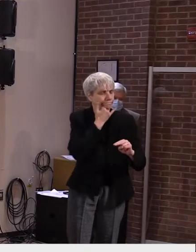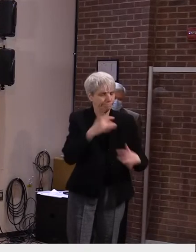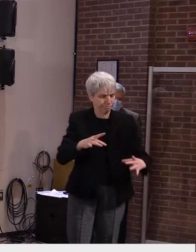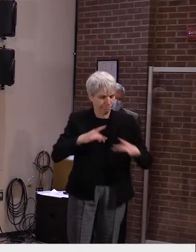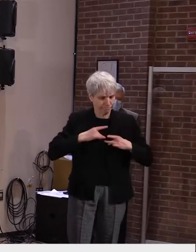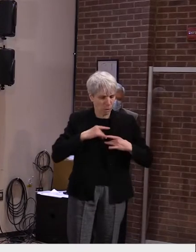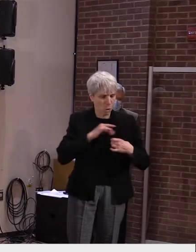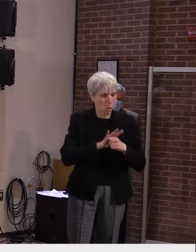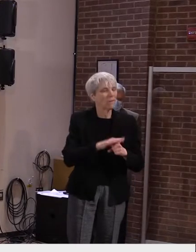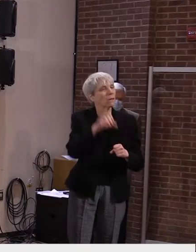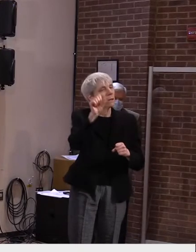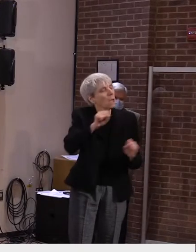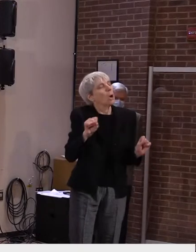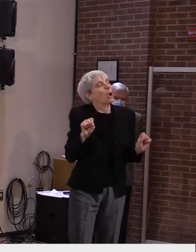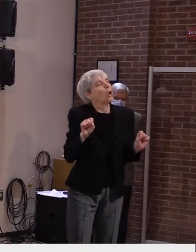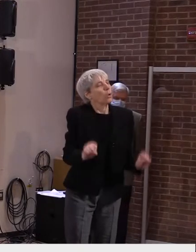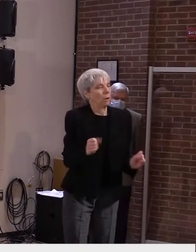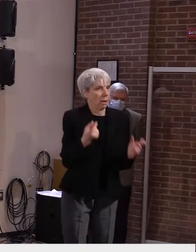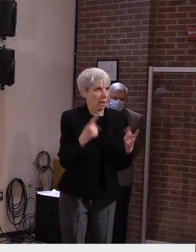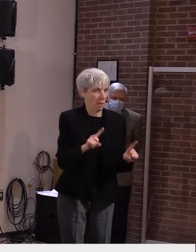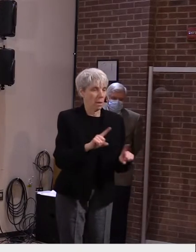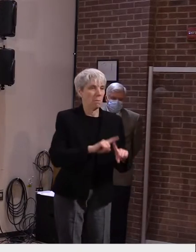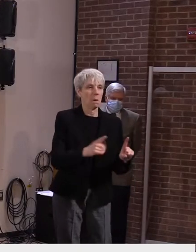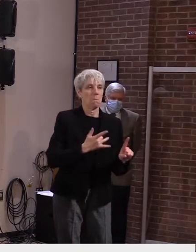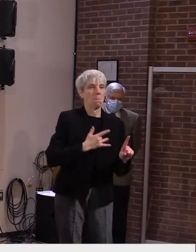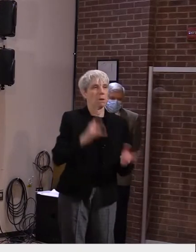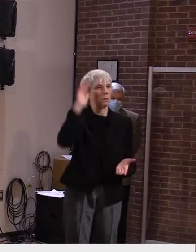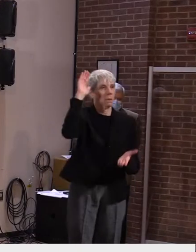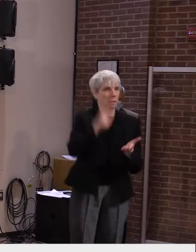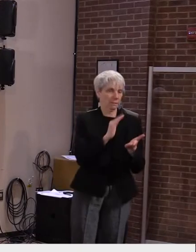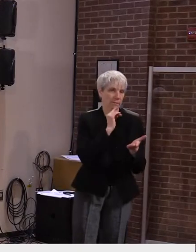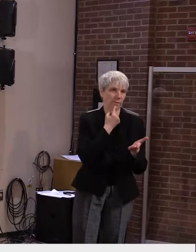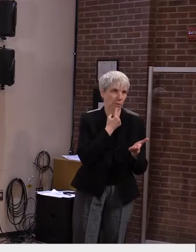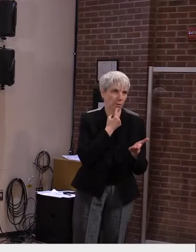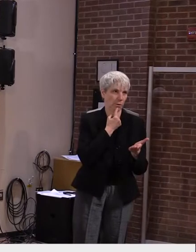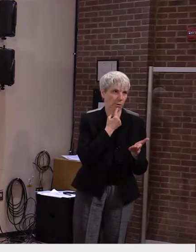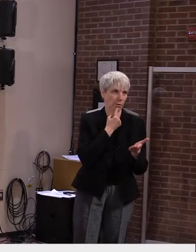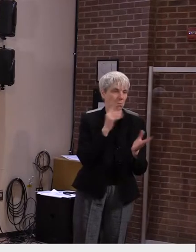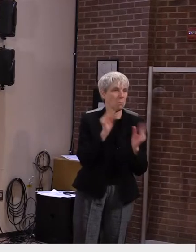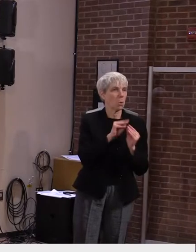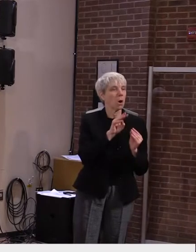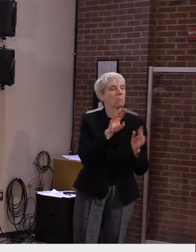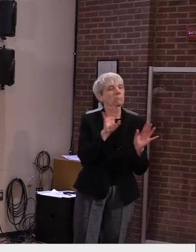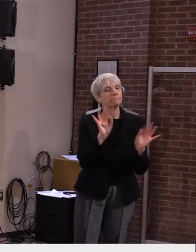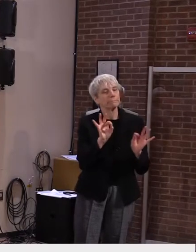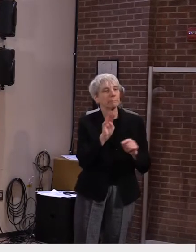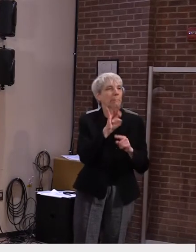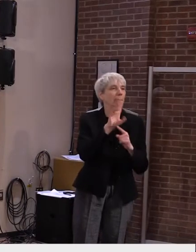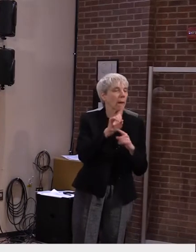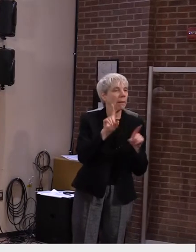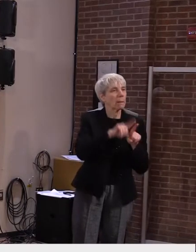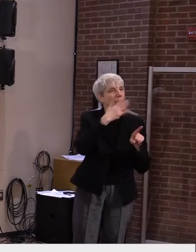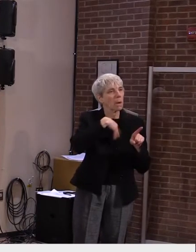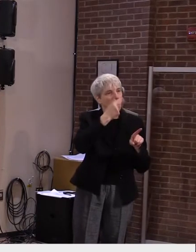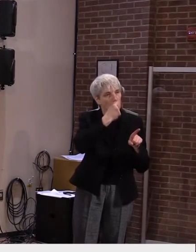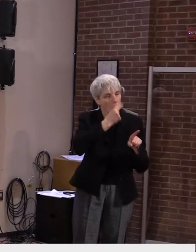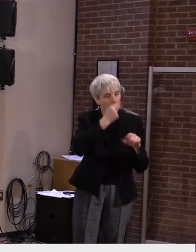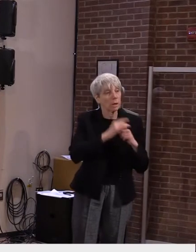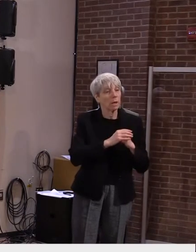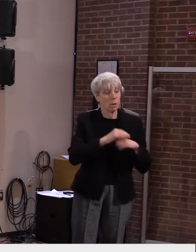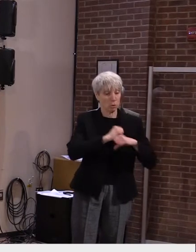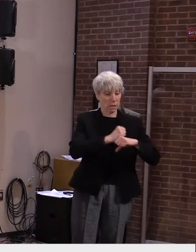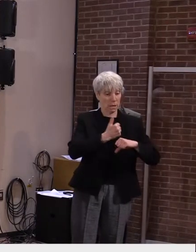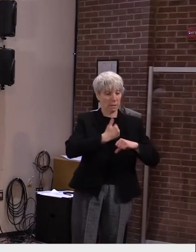probably limit the severity of your symptoms. And by protecting yourself, you protect those around